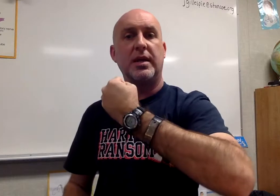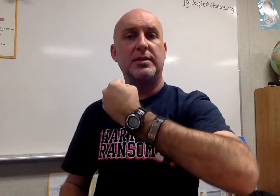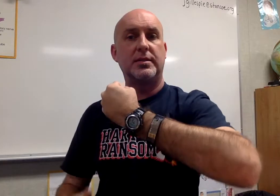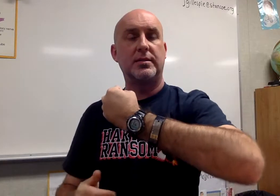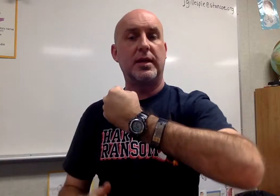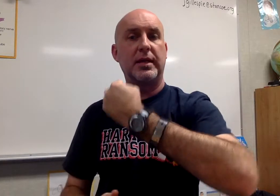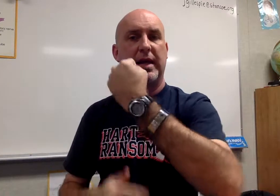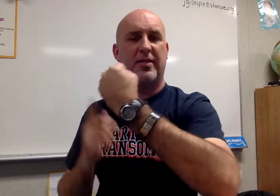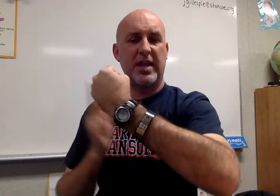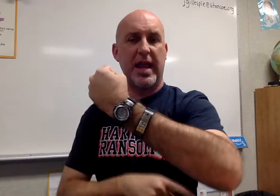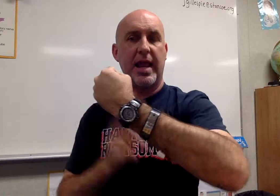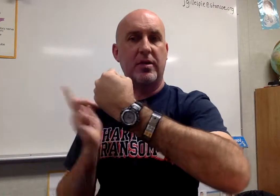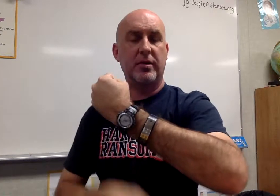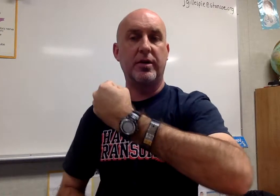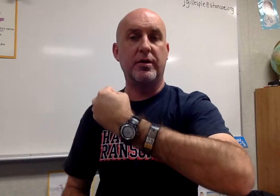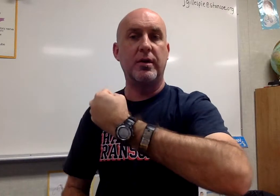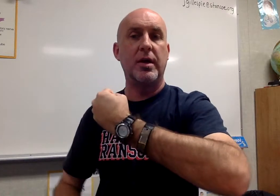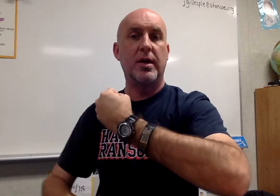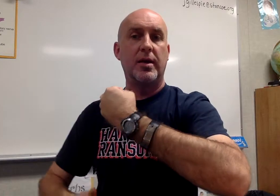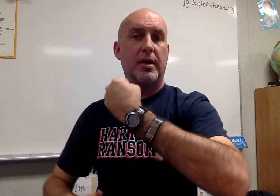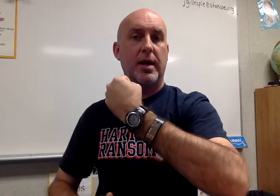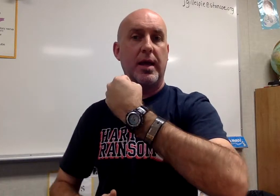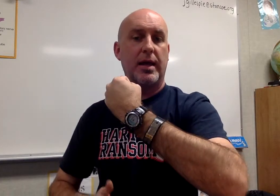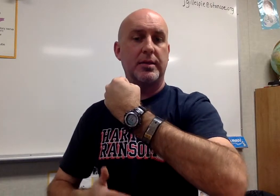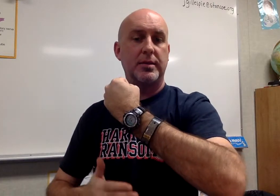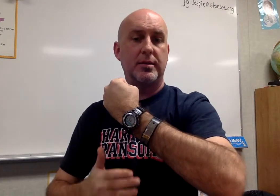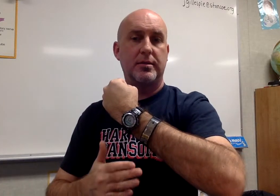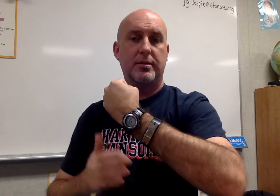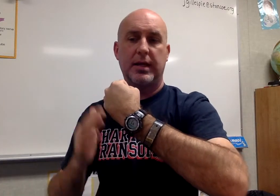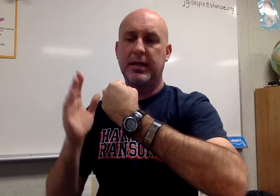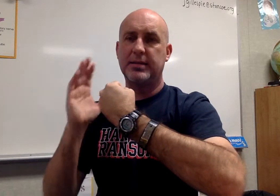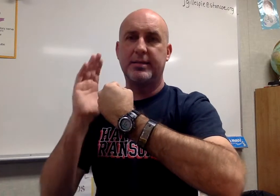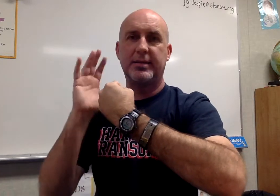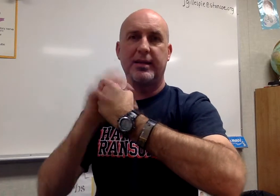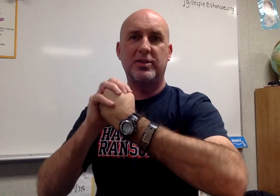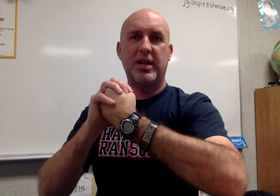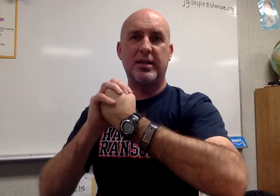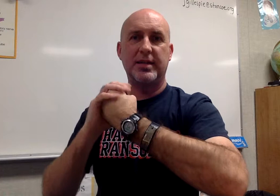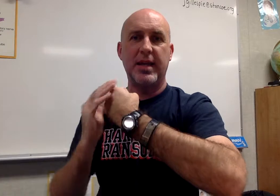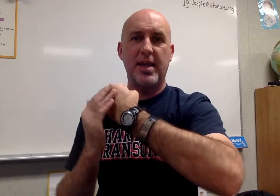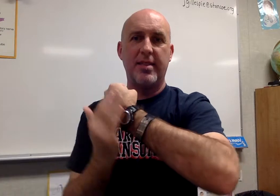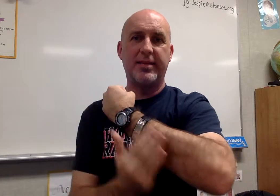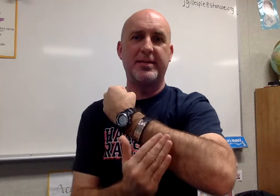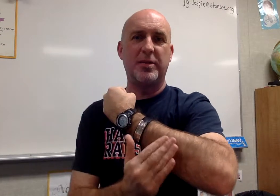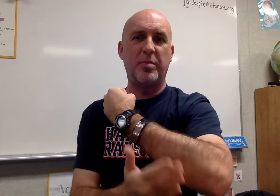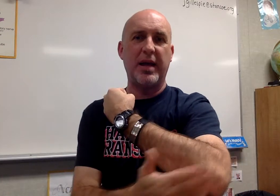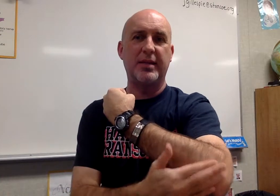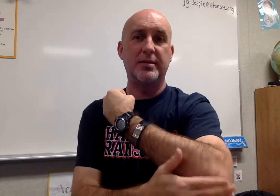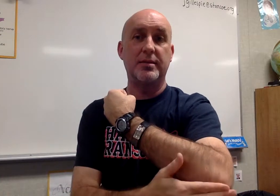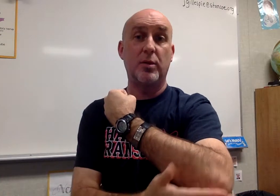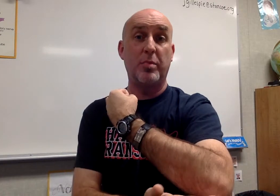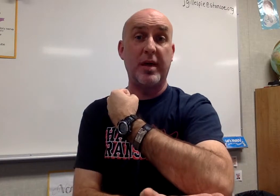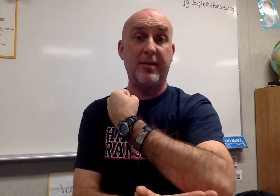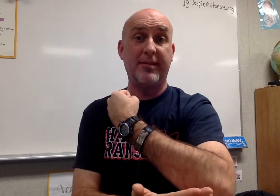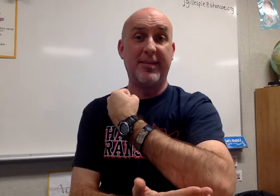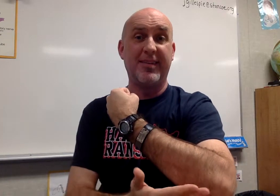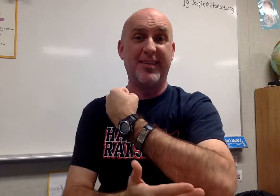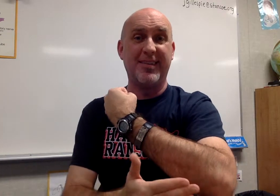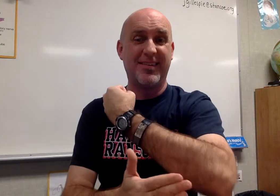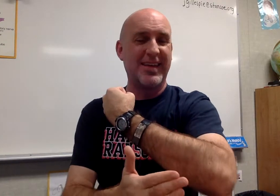face and kind of at an angle here. And I guess this is like the child's head and this is their back and this is their butt. So